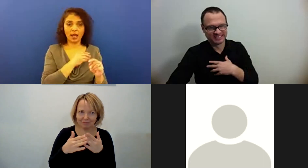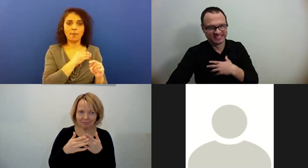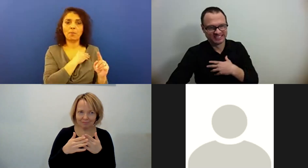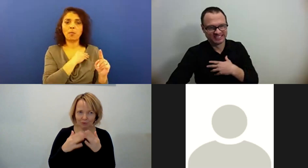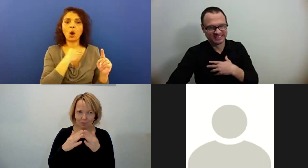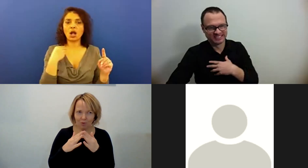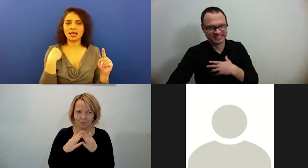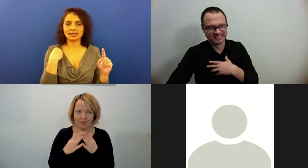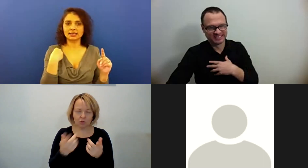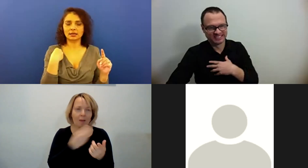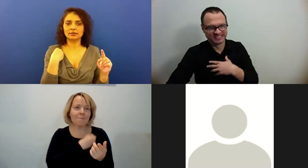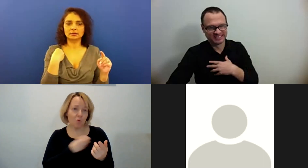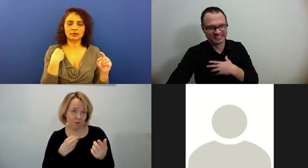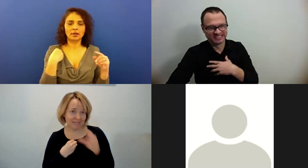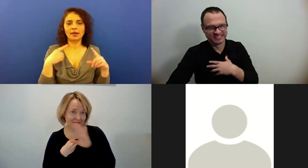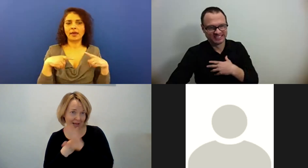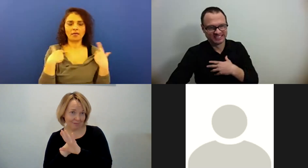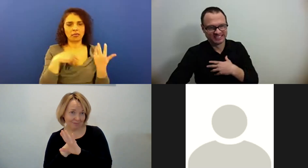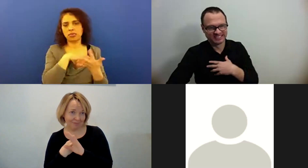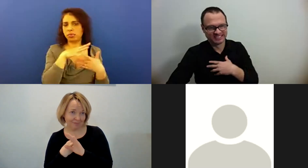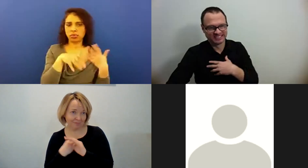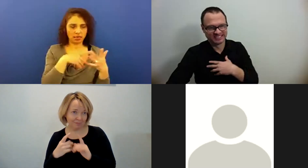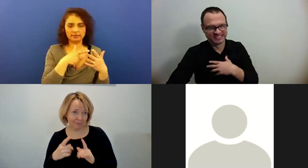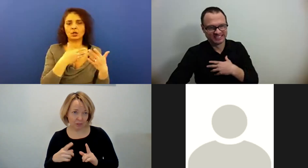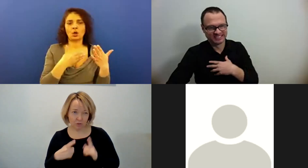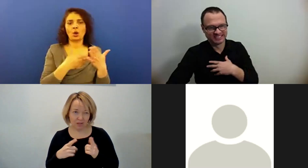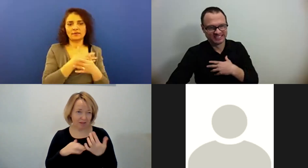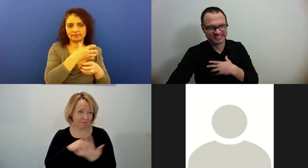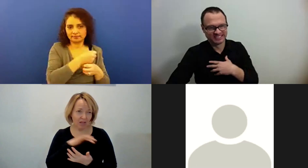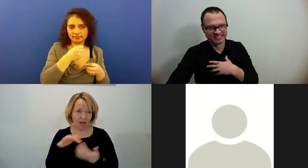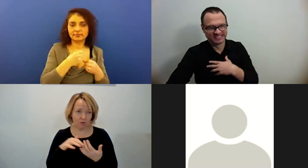At the end, you see her going into a car.